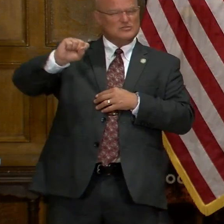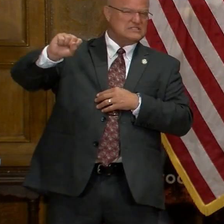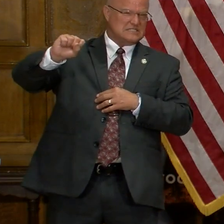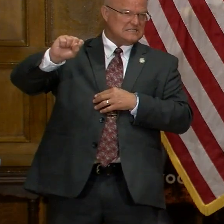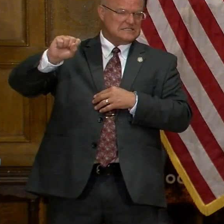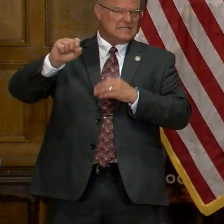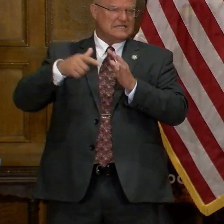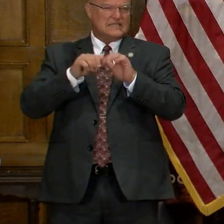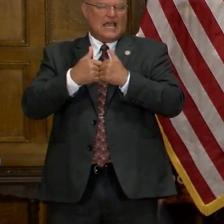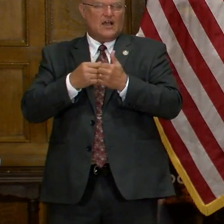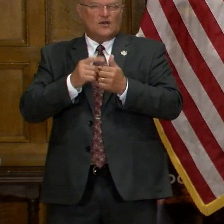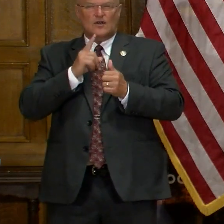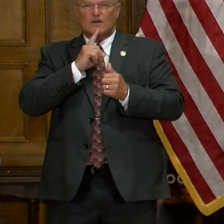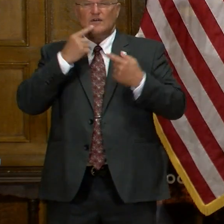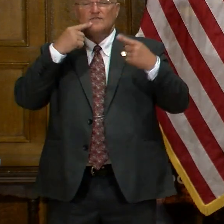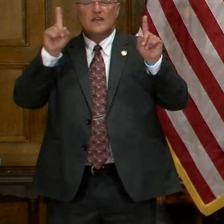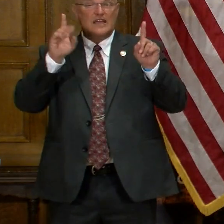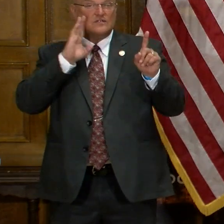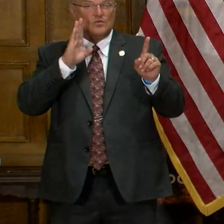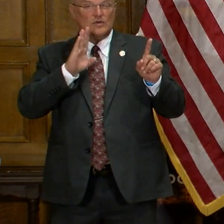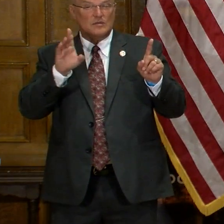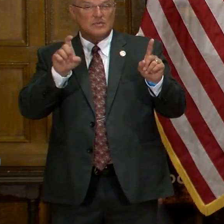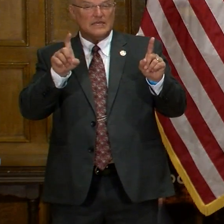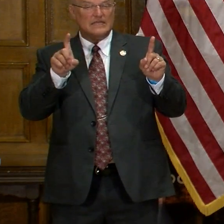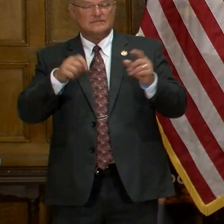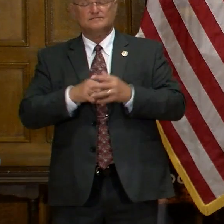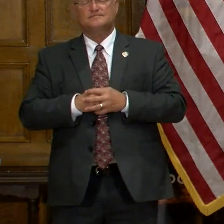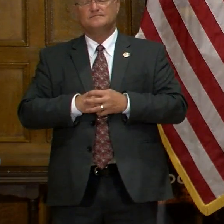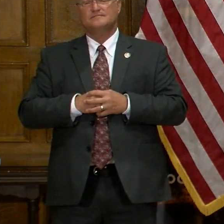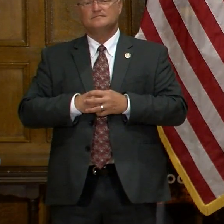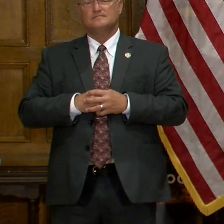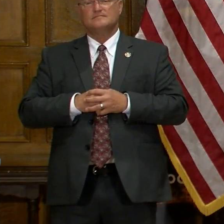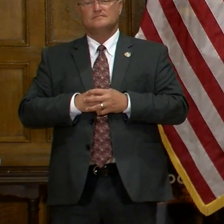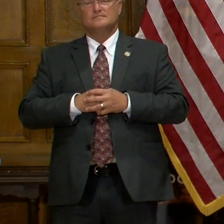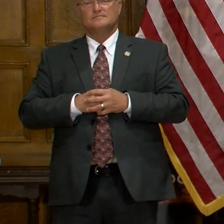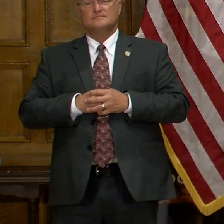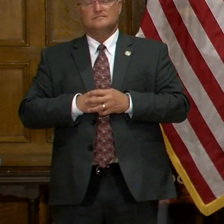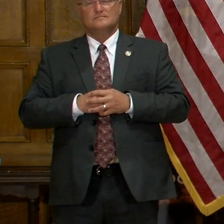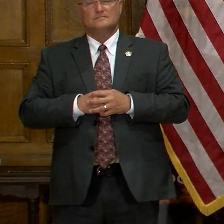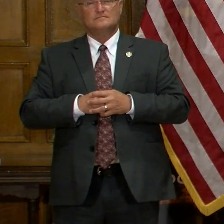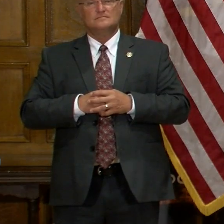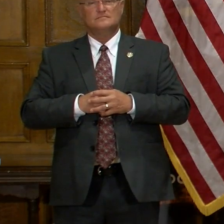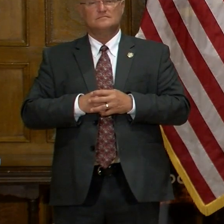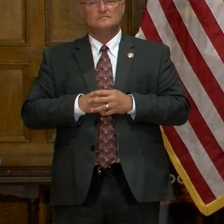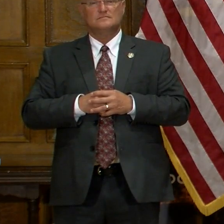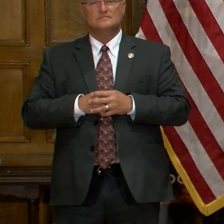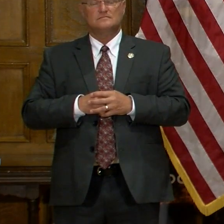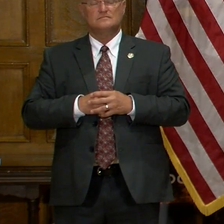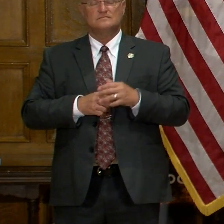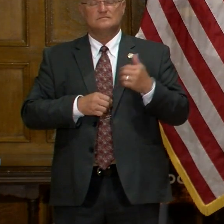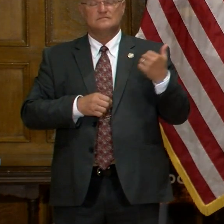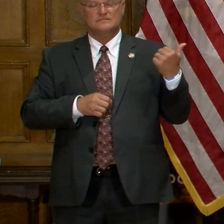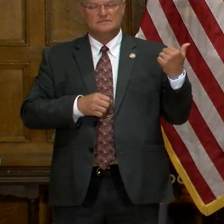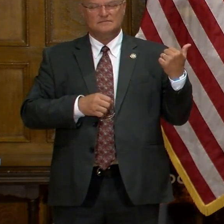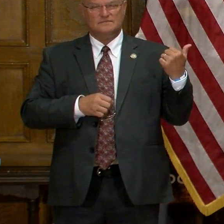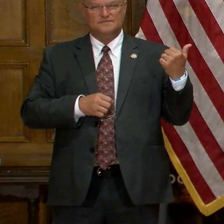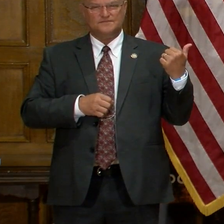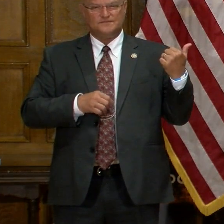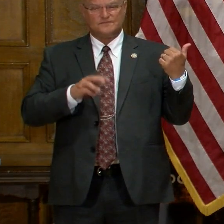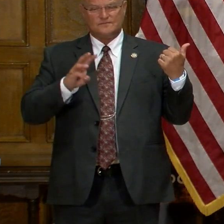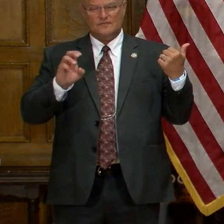think it'll be ultimately? Do you feel like it'll impact the effectiveness of what you're trying to do?